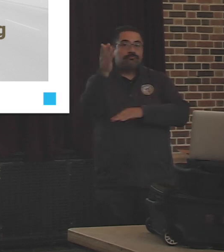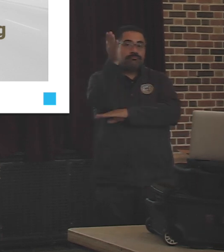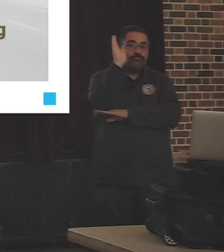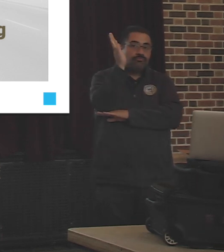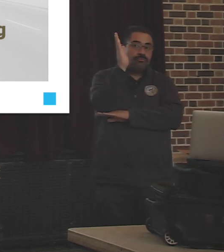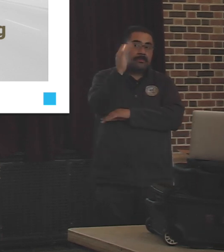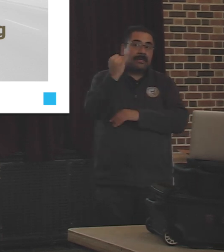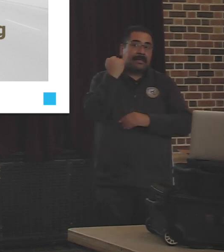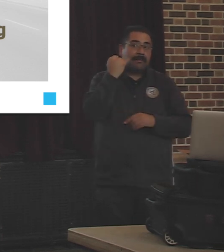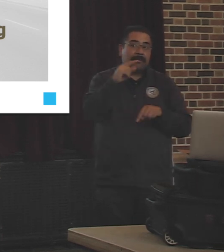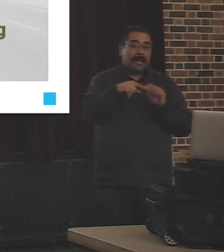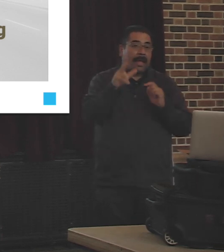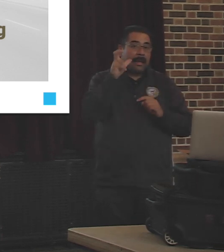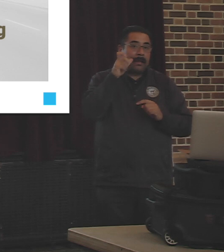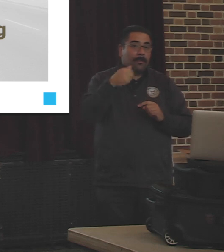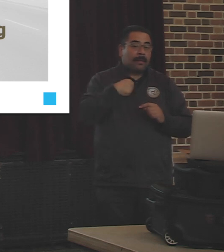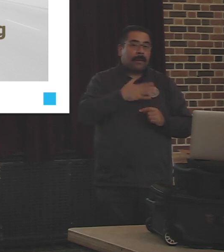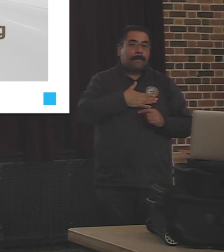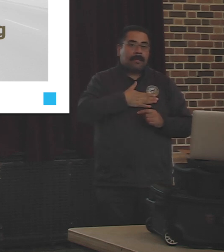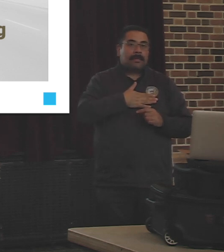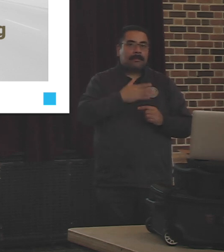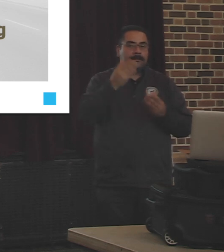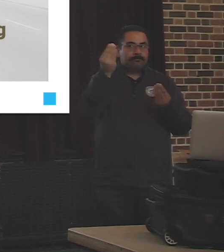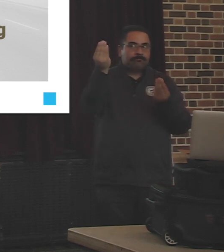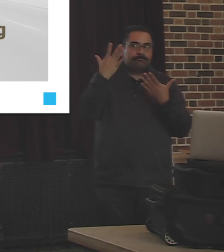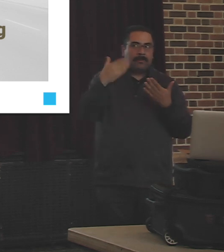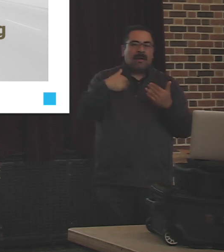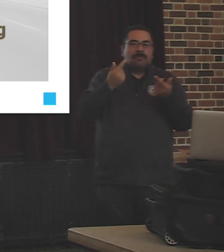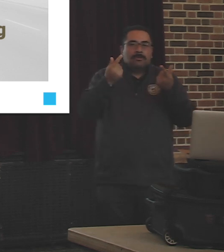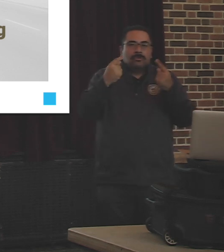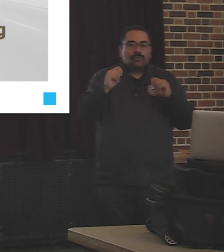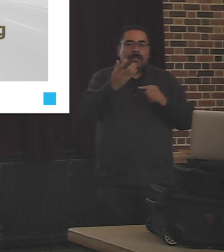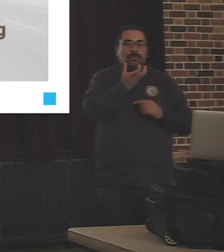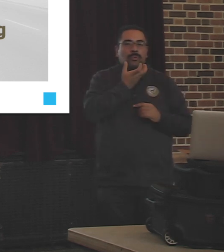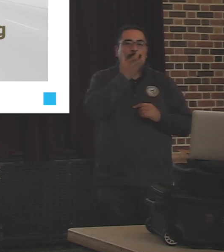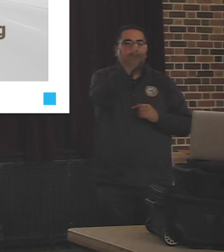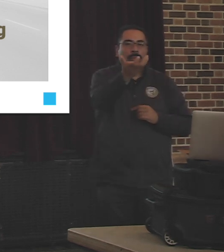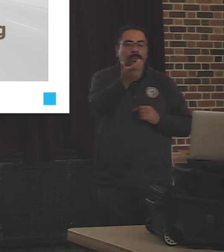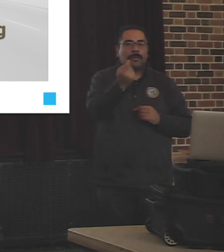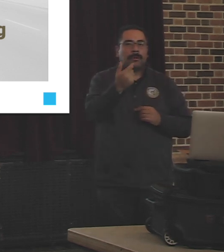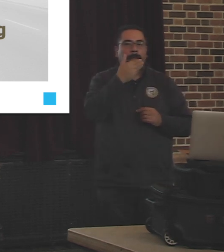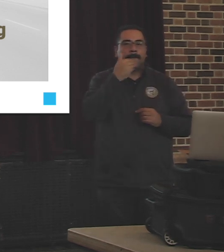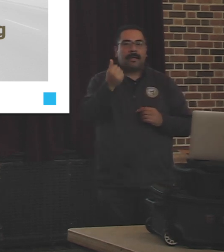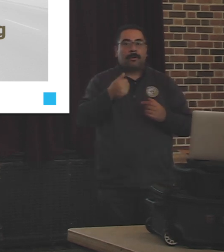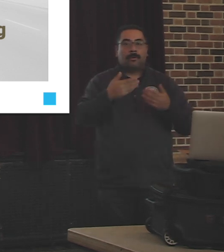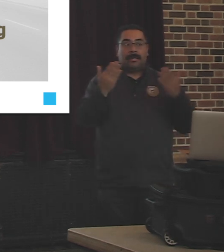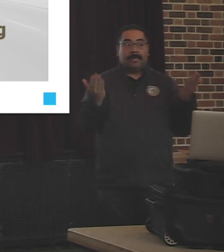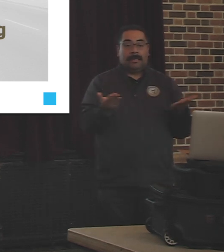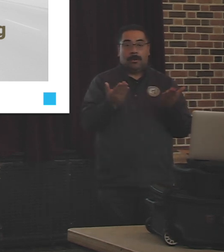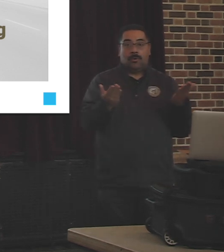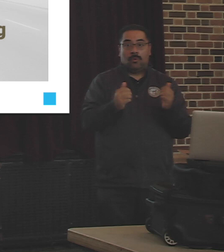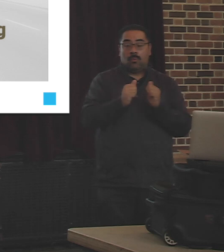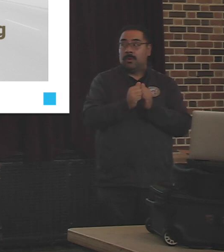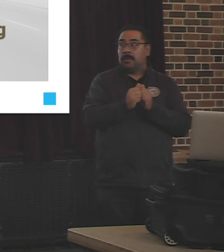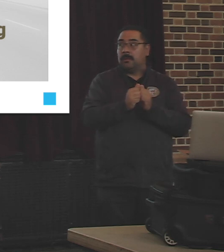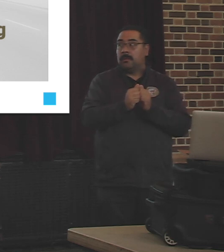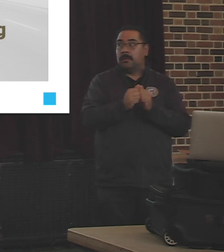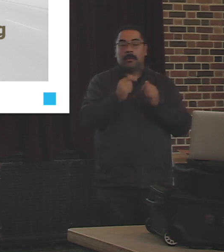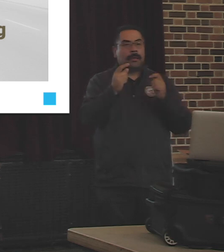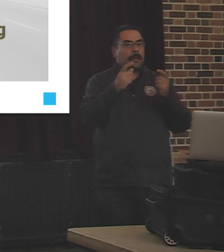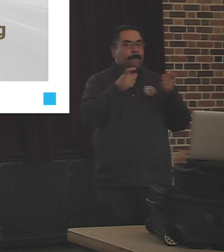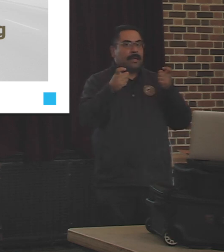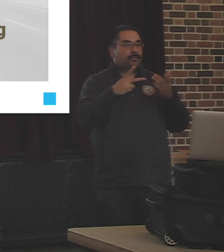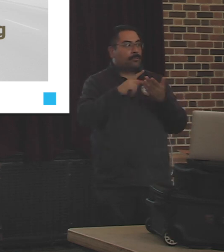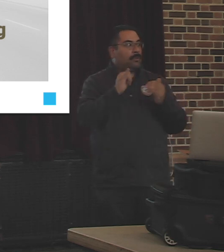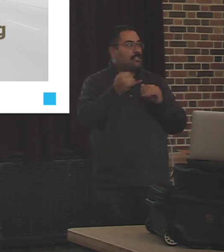if you don't hear me, please let me know and I will try to project a little better. I'm here with the managing